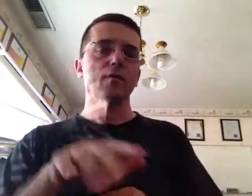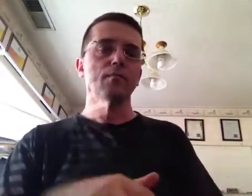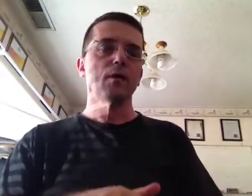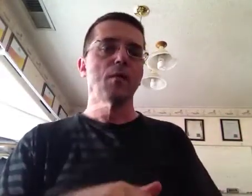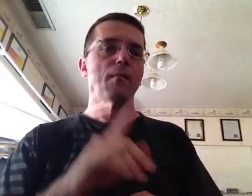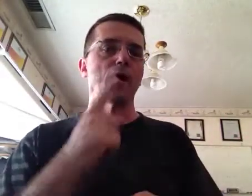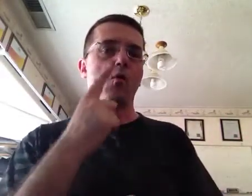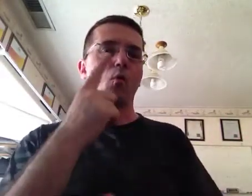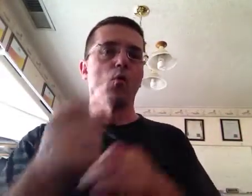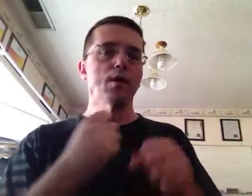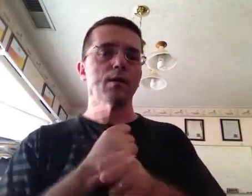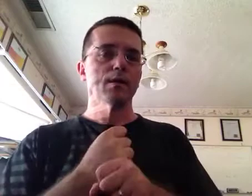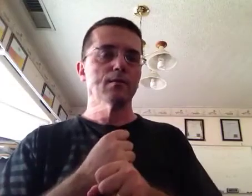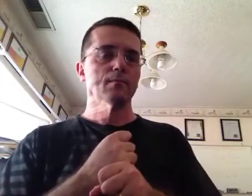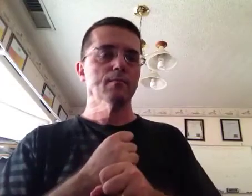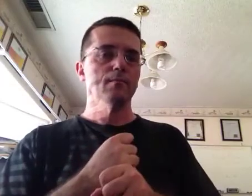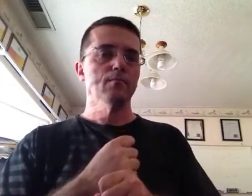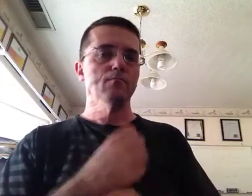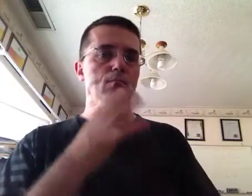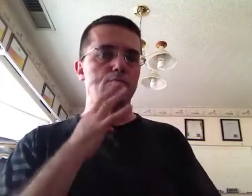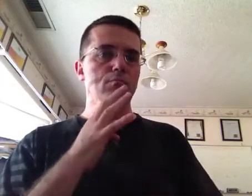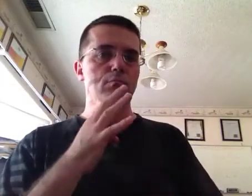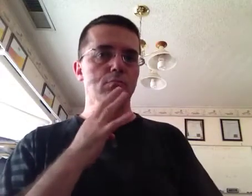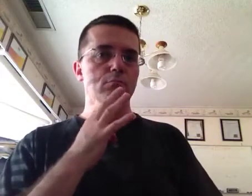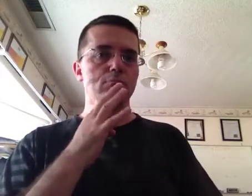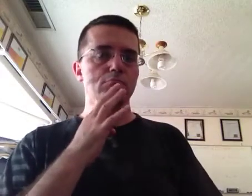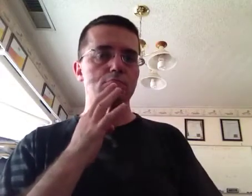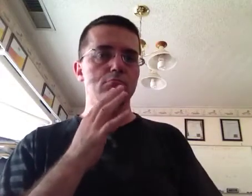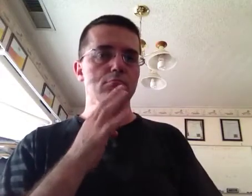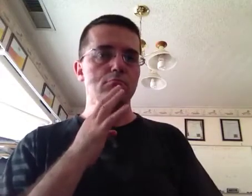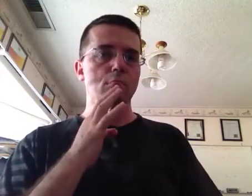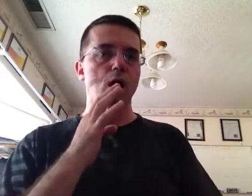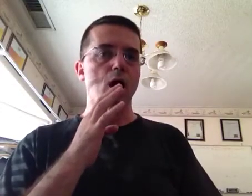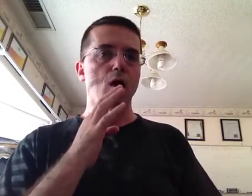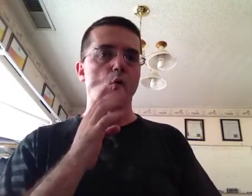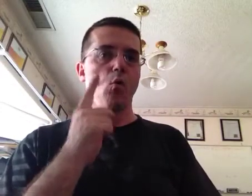About a year now. You made them an offer of $1,000 a year ago.